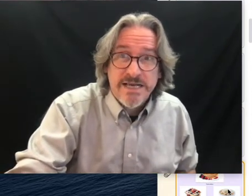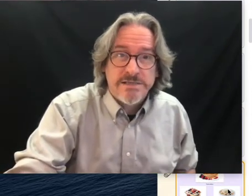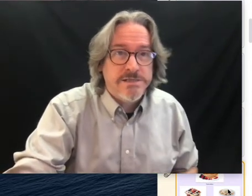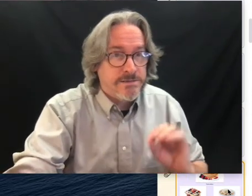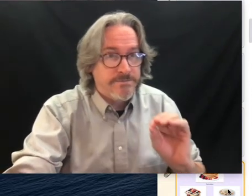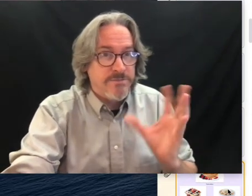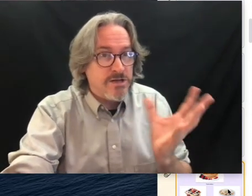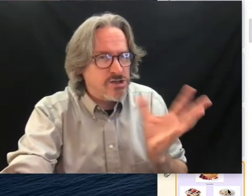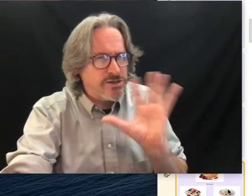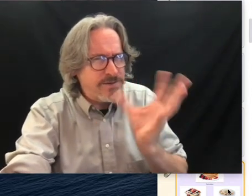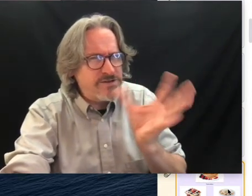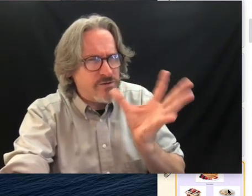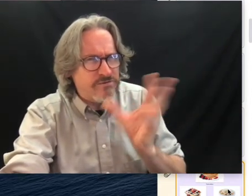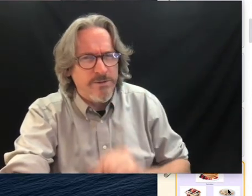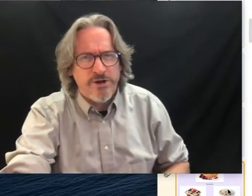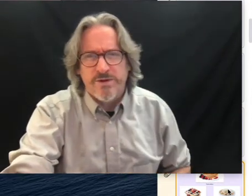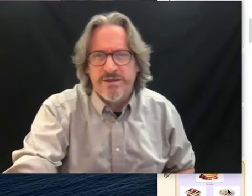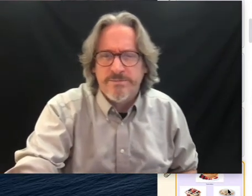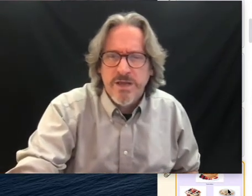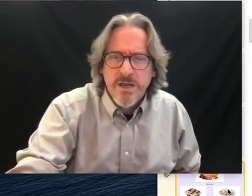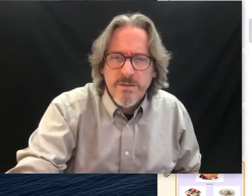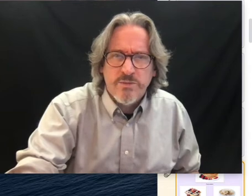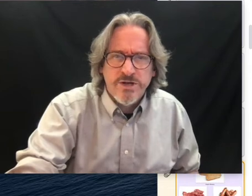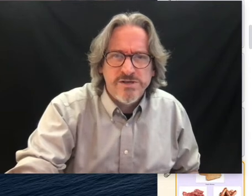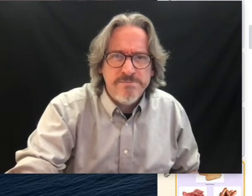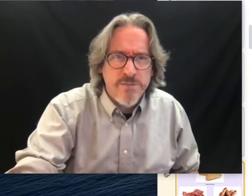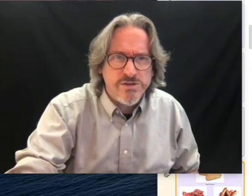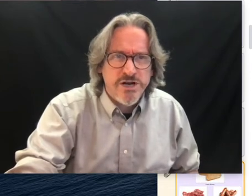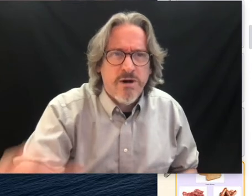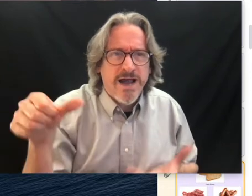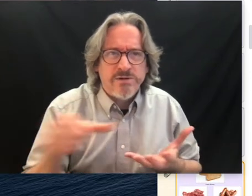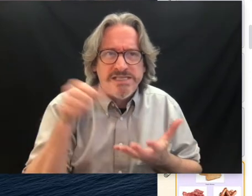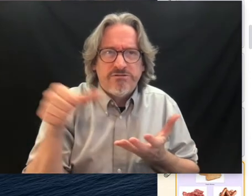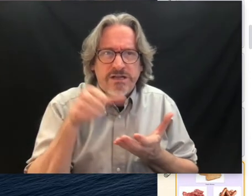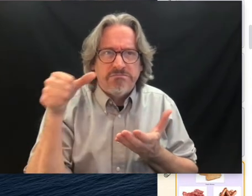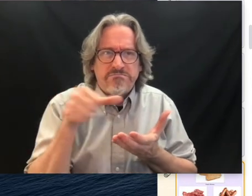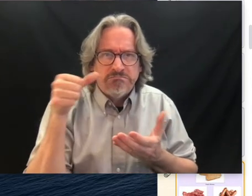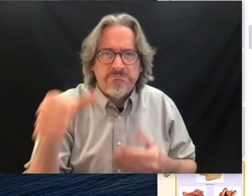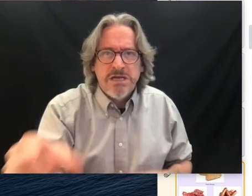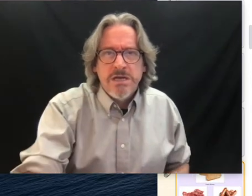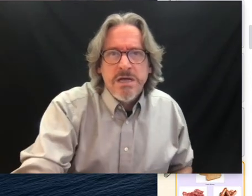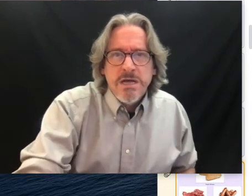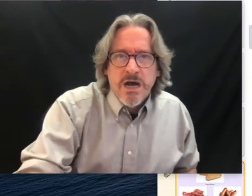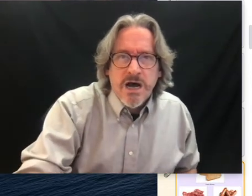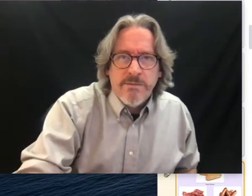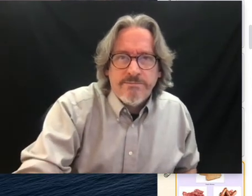makes sense. So just be sort of familiar with them. The one you'll see most in Ohio is cereal.